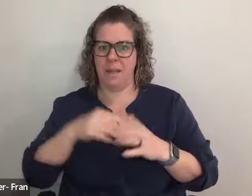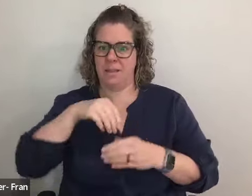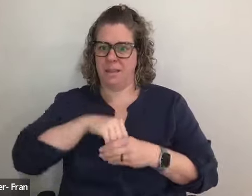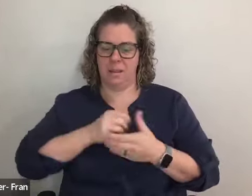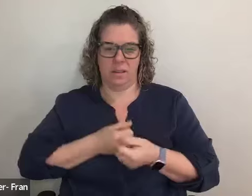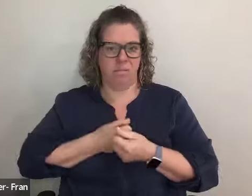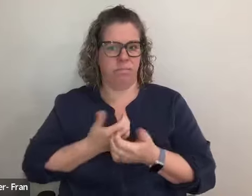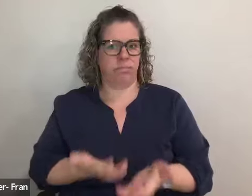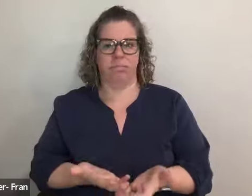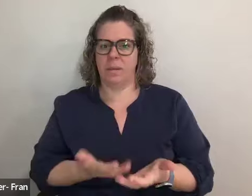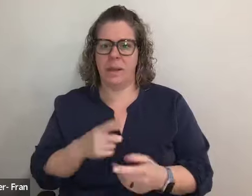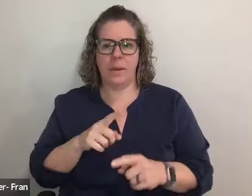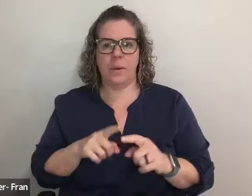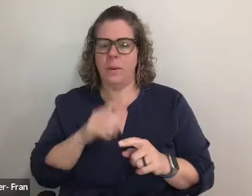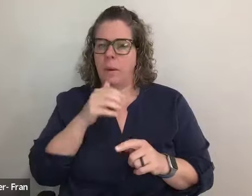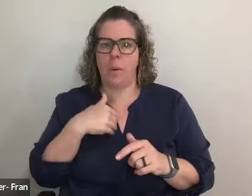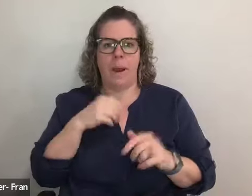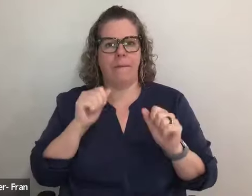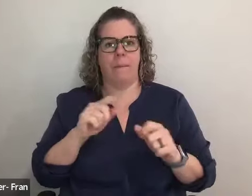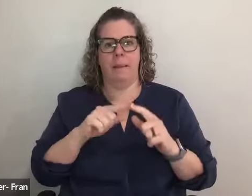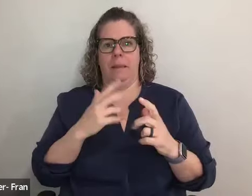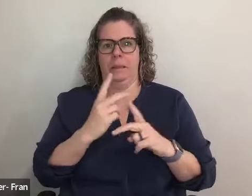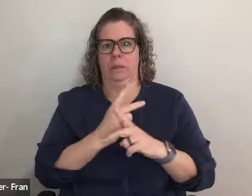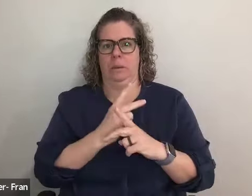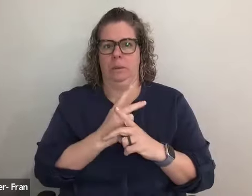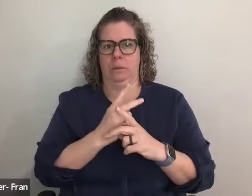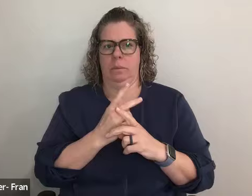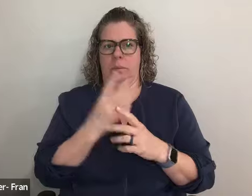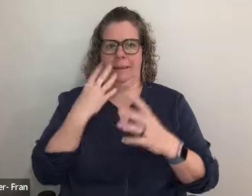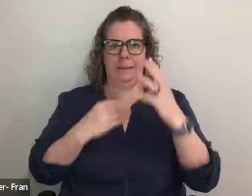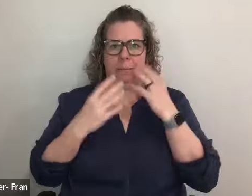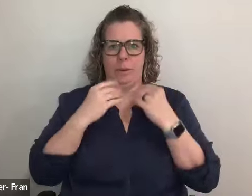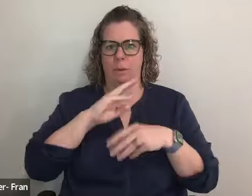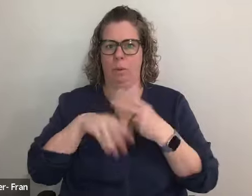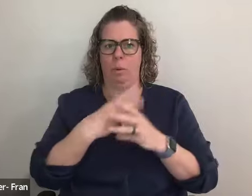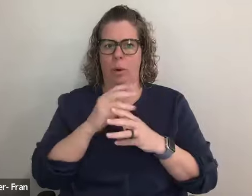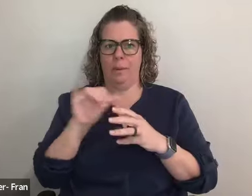the capacity to navigate the world the same.